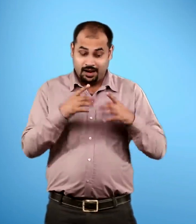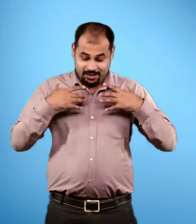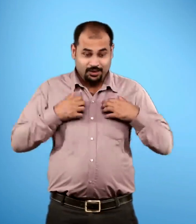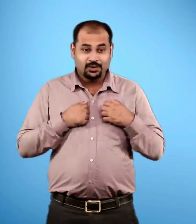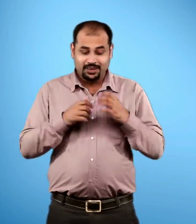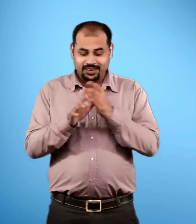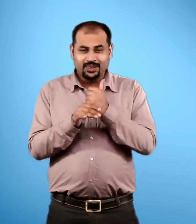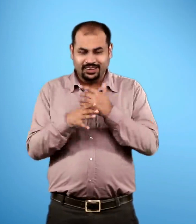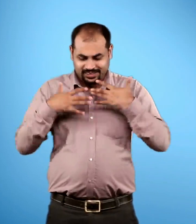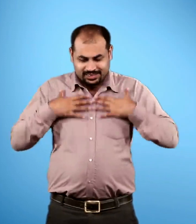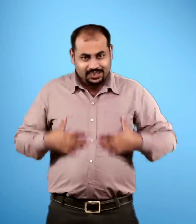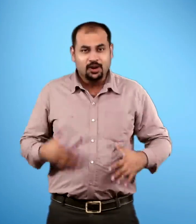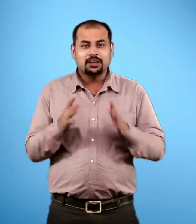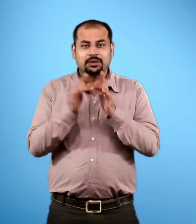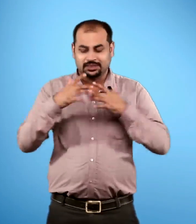making a different pattern on a kurta."